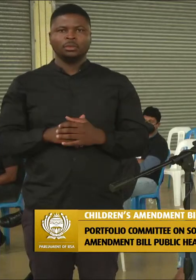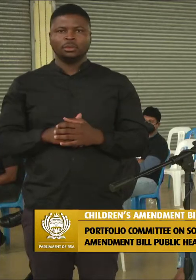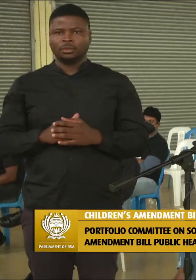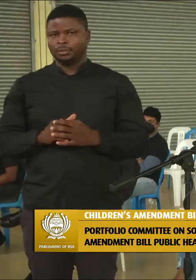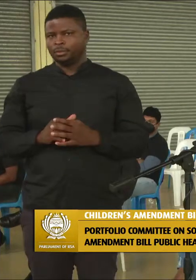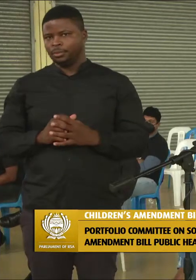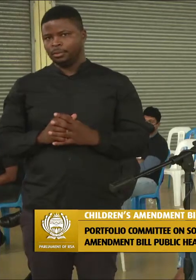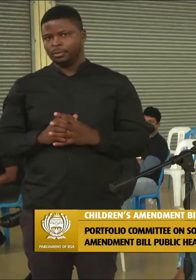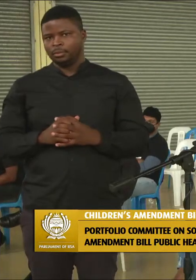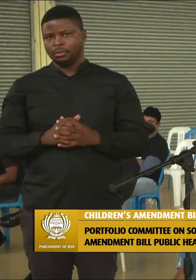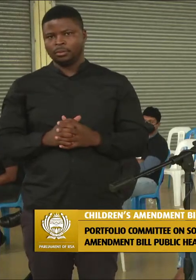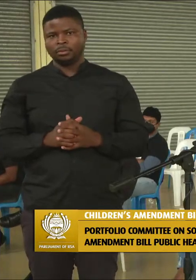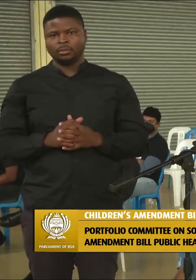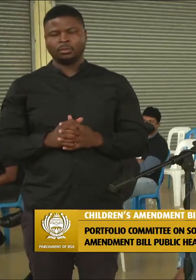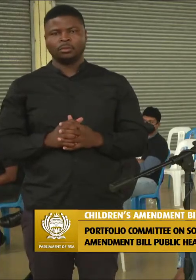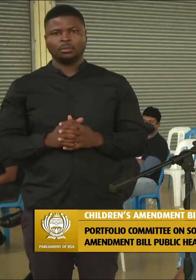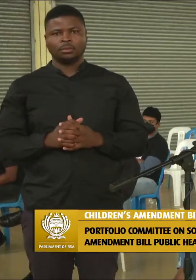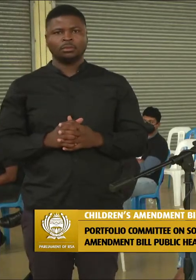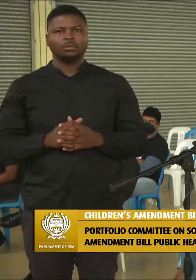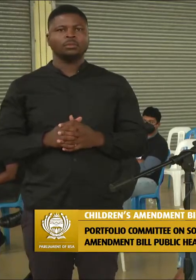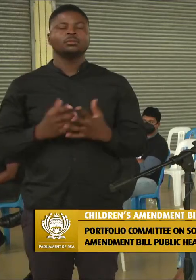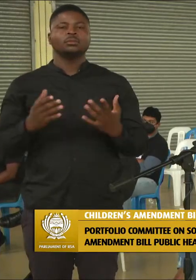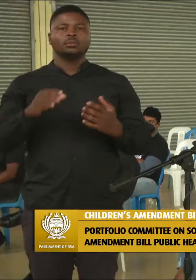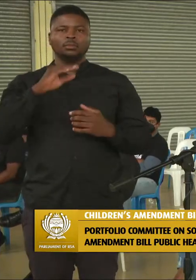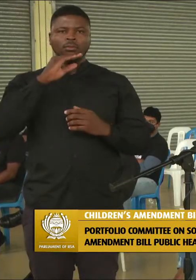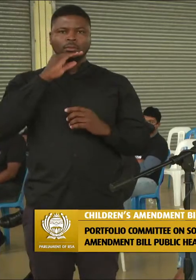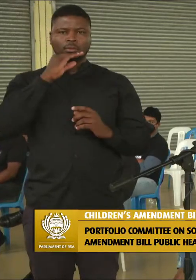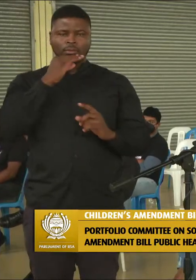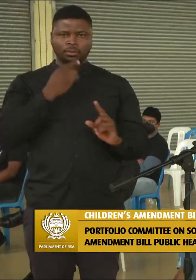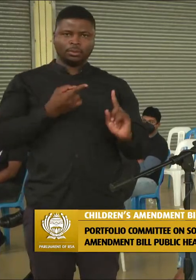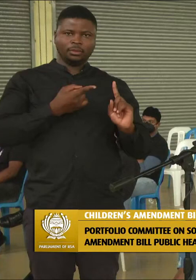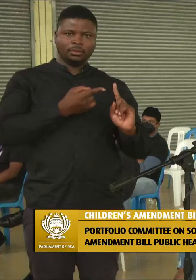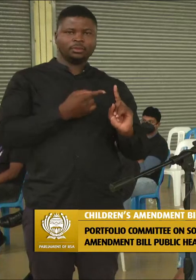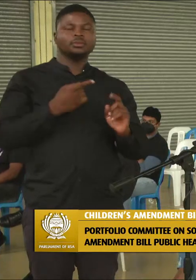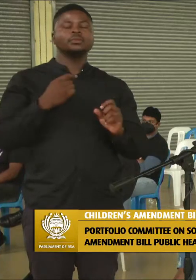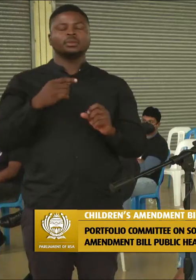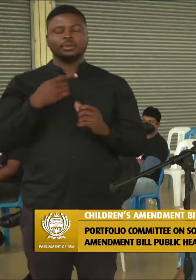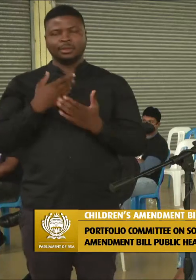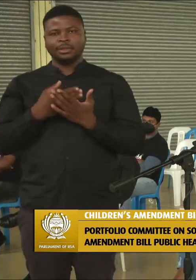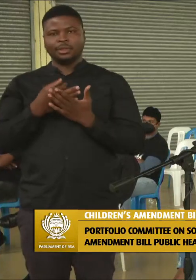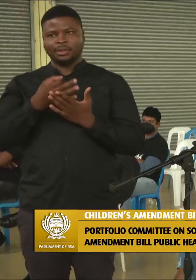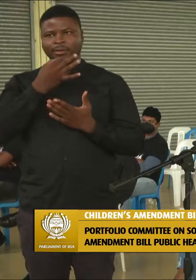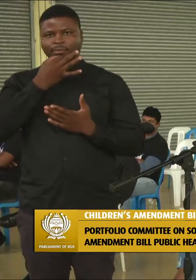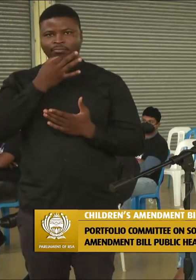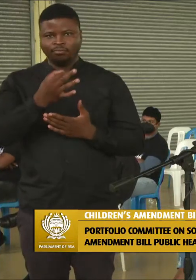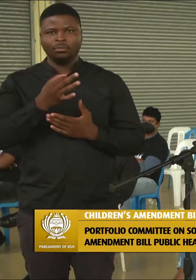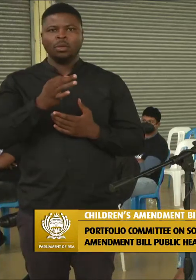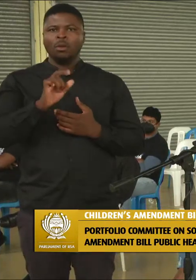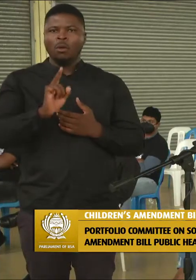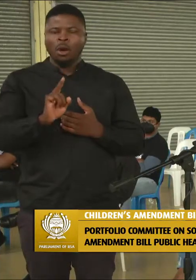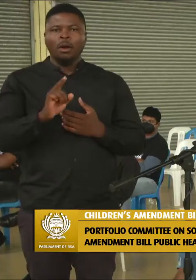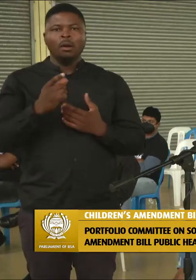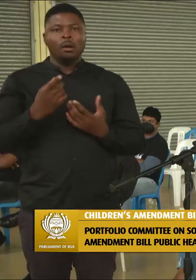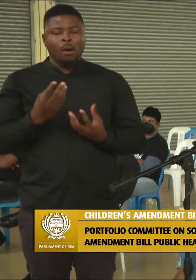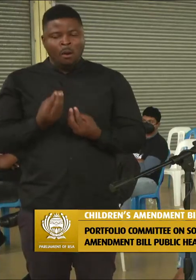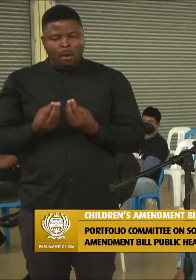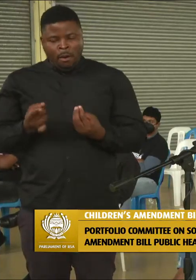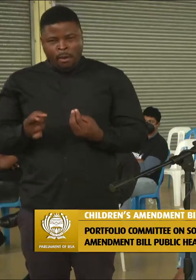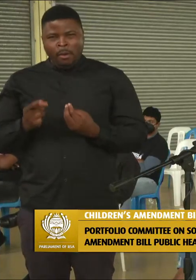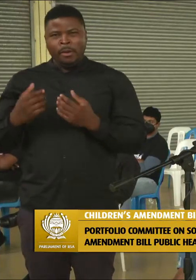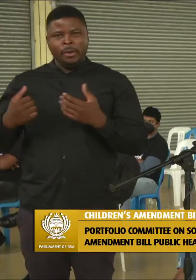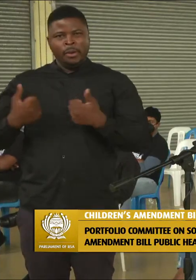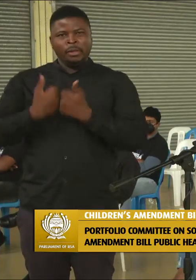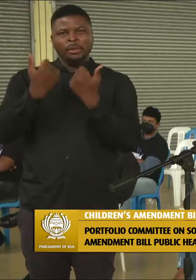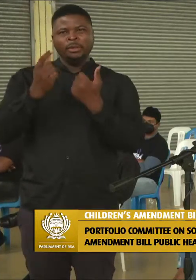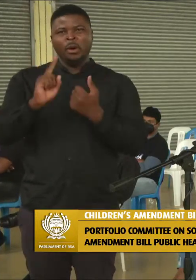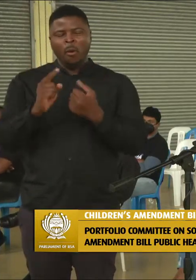psychologist asho exactly ukuthi lo mntwana ama challenges akhe ekufundeni